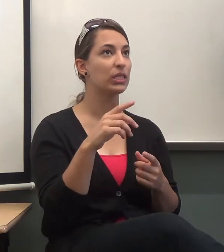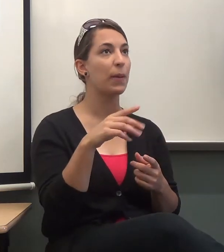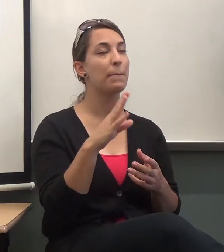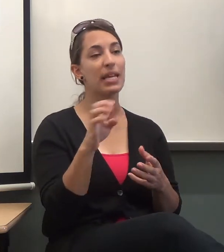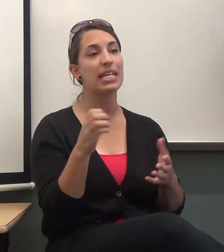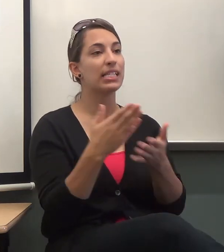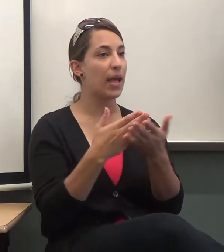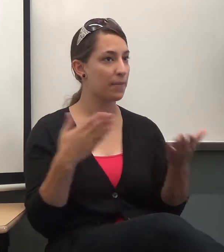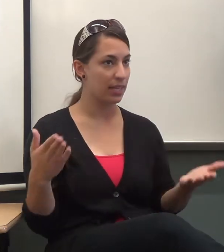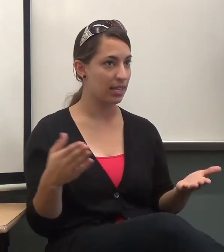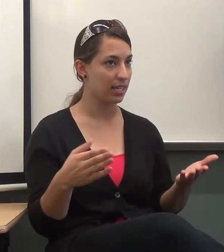limited